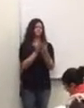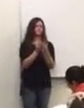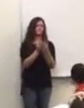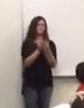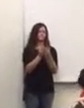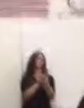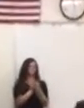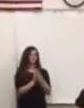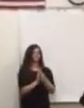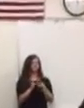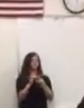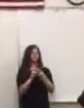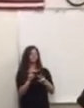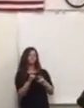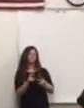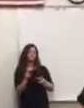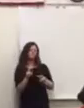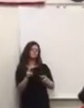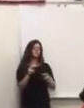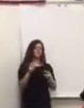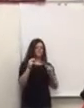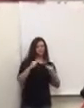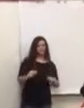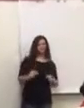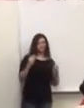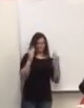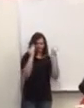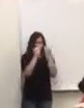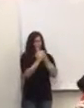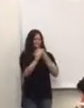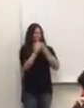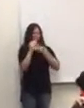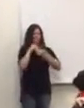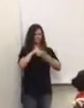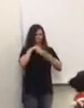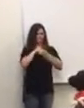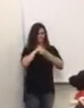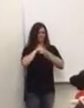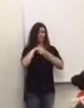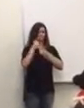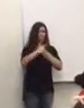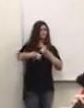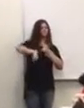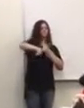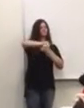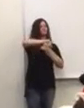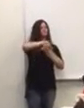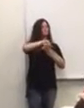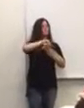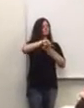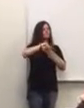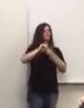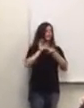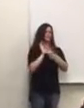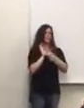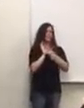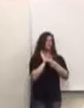know, roiling side of humanity inside all of us by personifying that evil and darkness as a